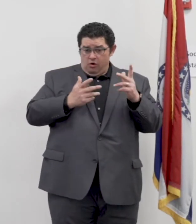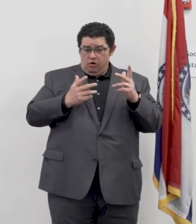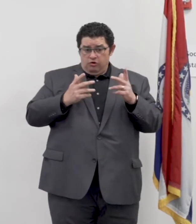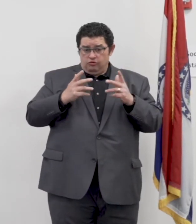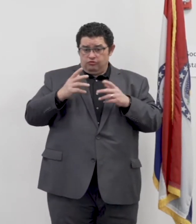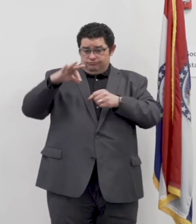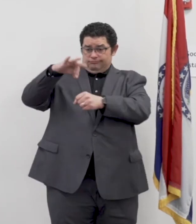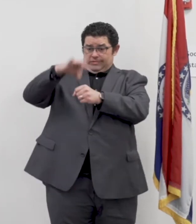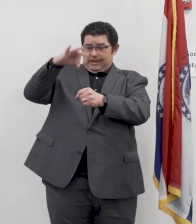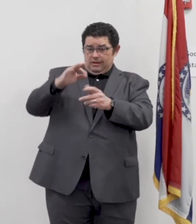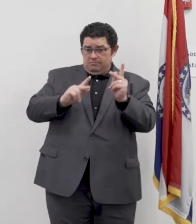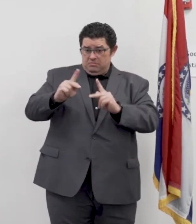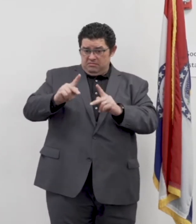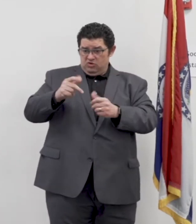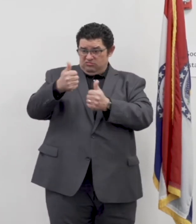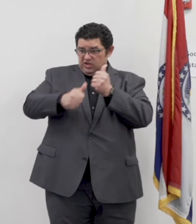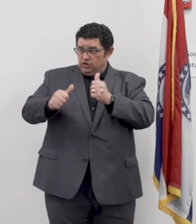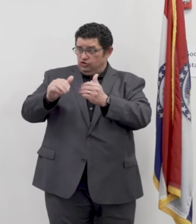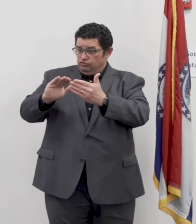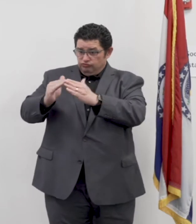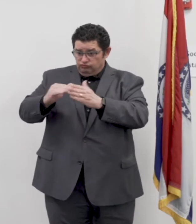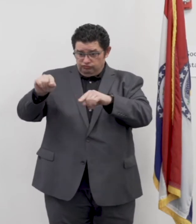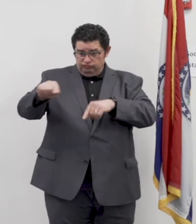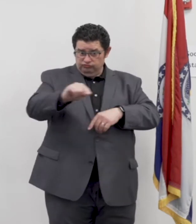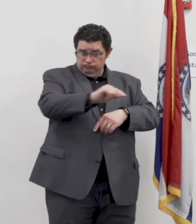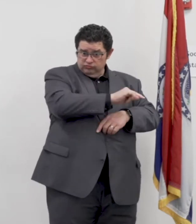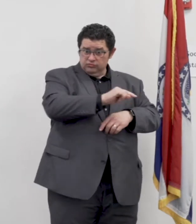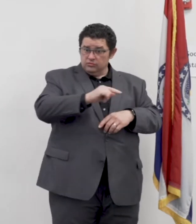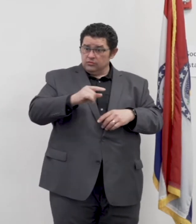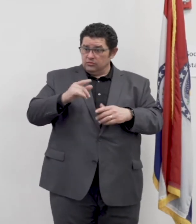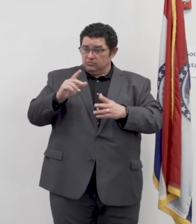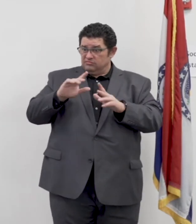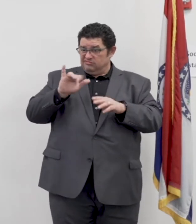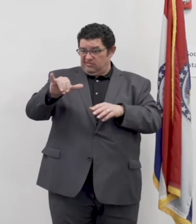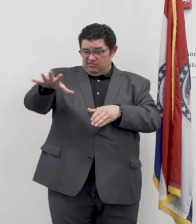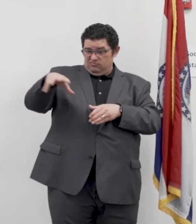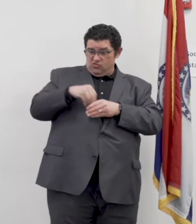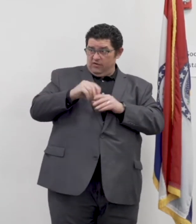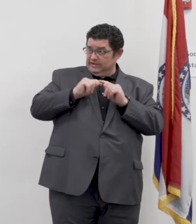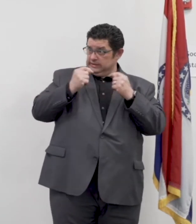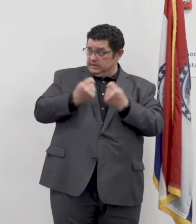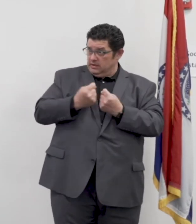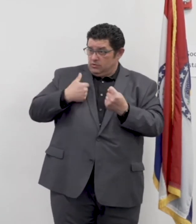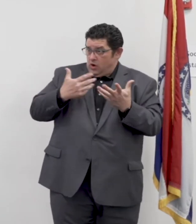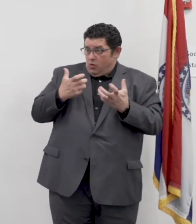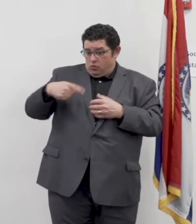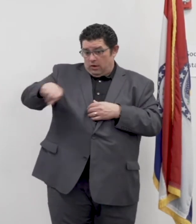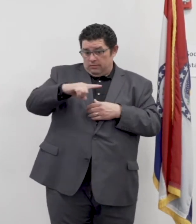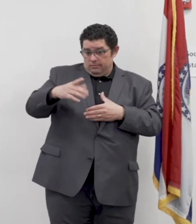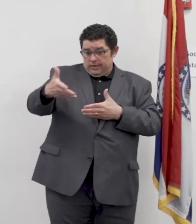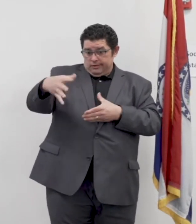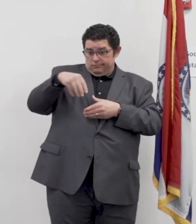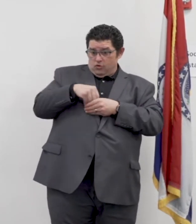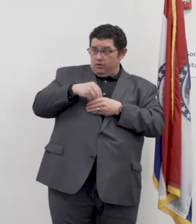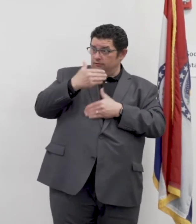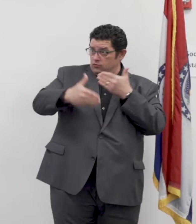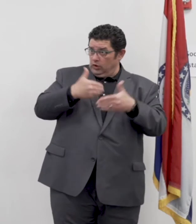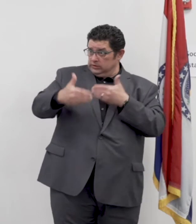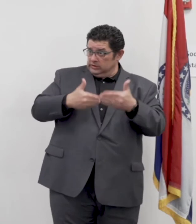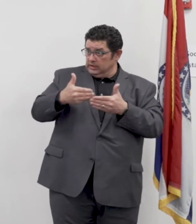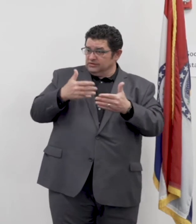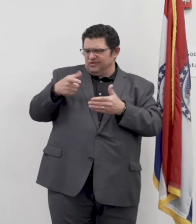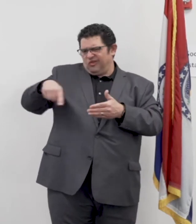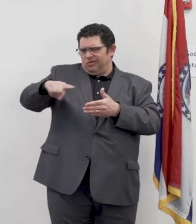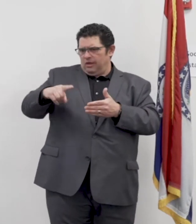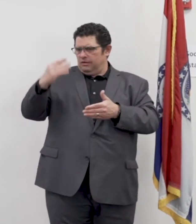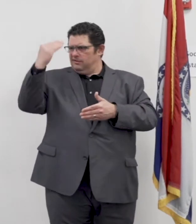that represents the interest of the residents in St. Louis County, and that's why I would like for them to be a part of this process. They're much closer to the businesses